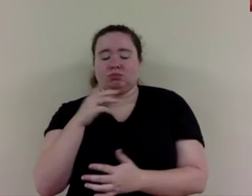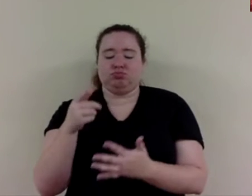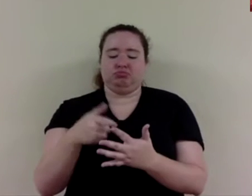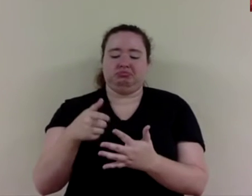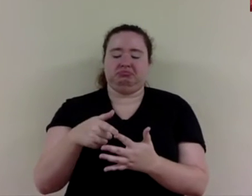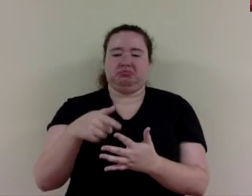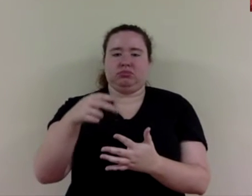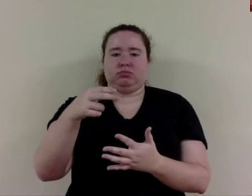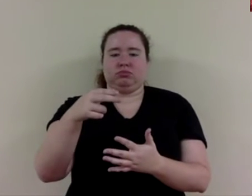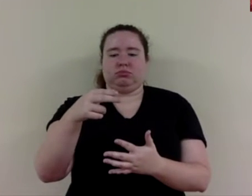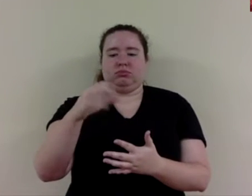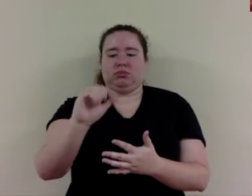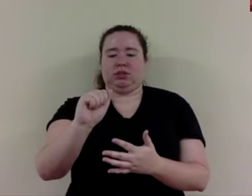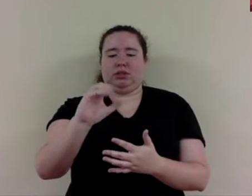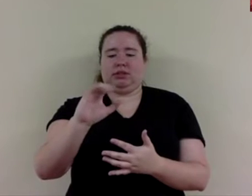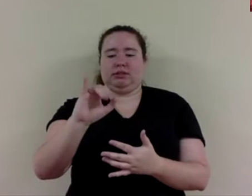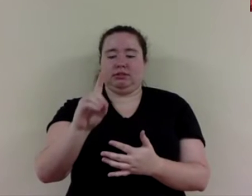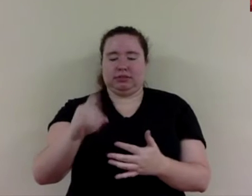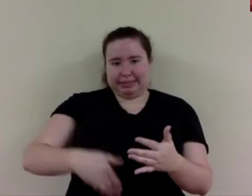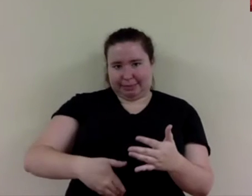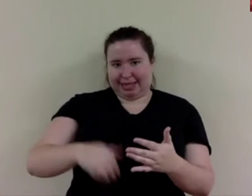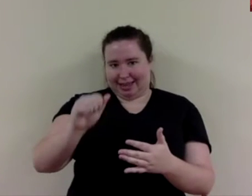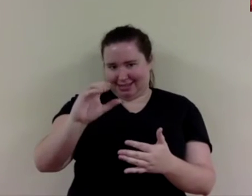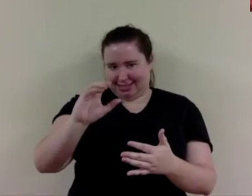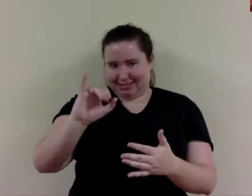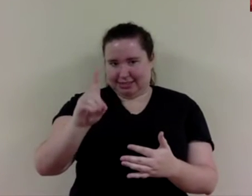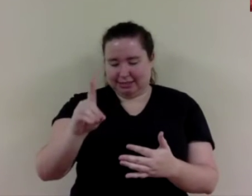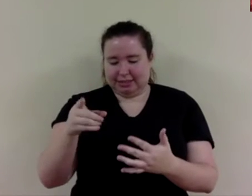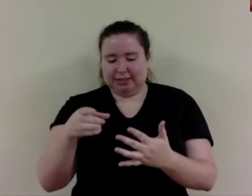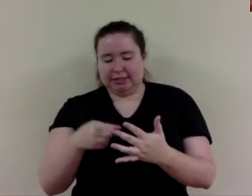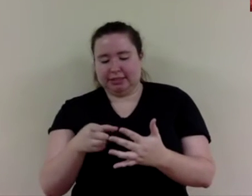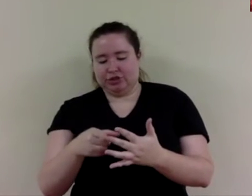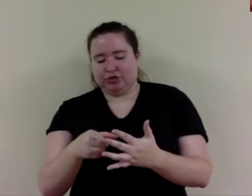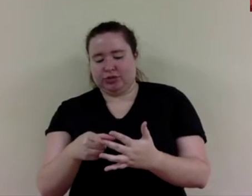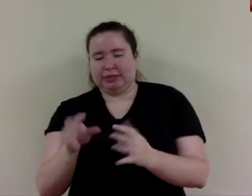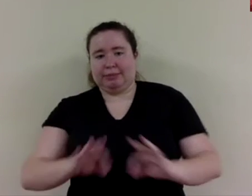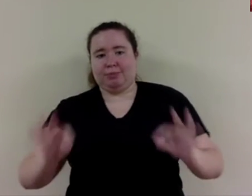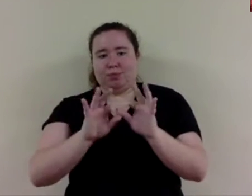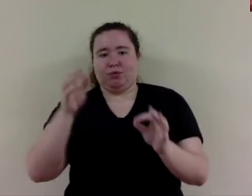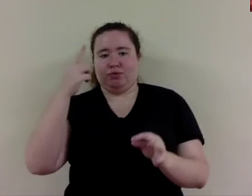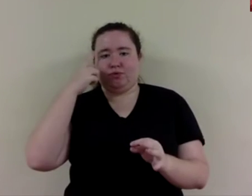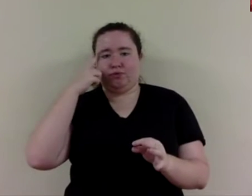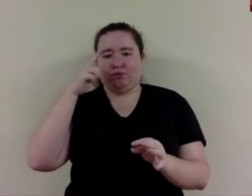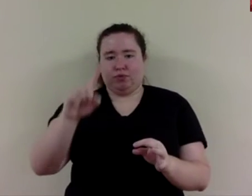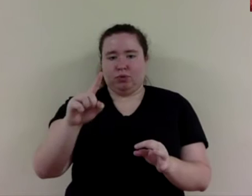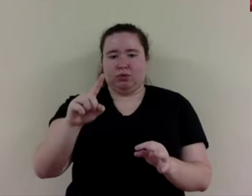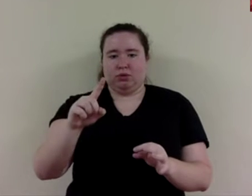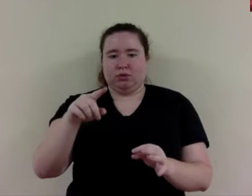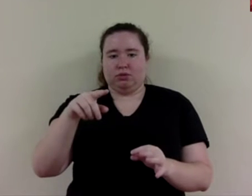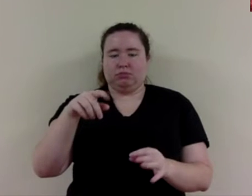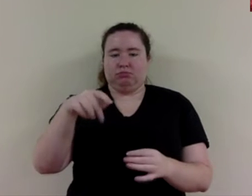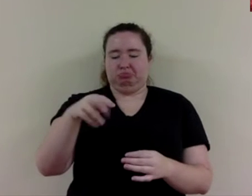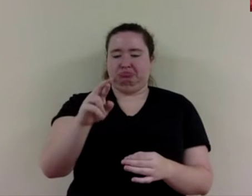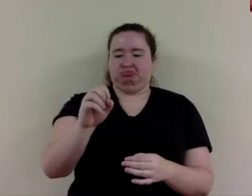find hydrochloric acid or stomach acid, and we're going to find a very important enzyme that will act as a chemical scissors to